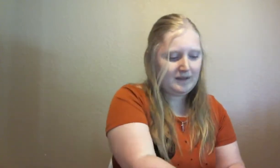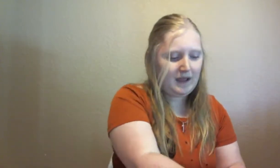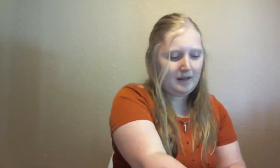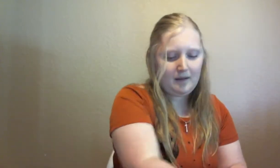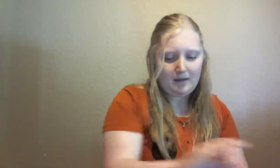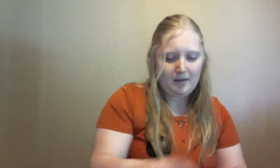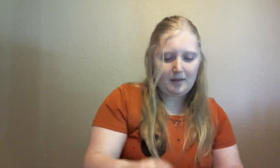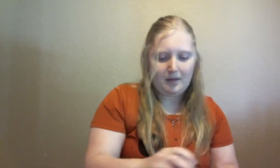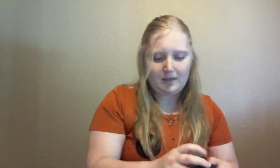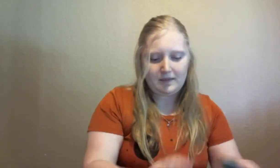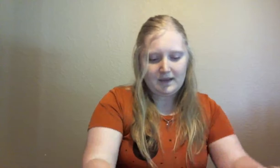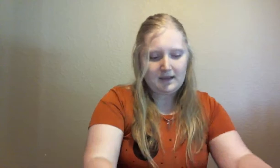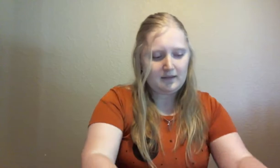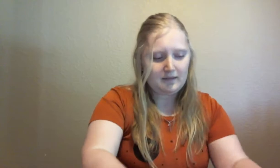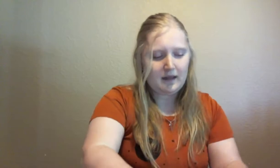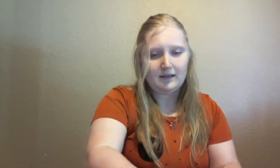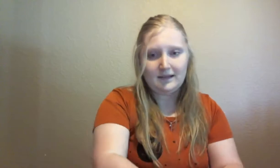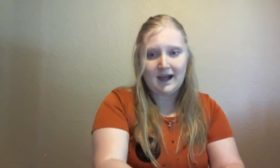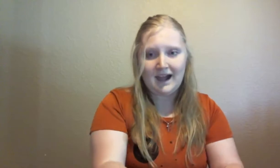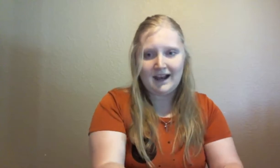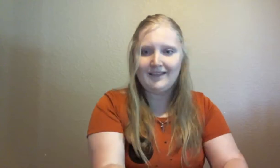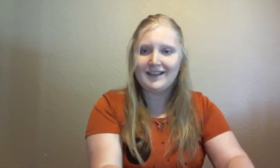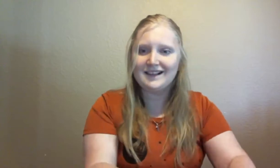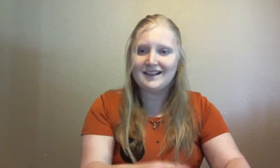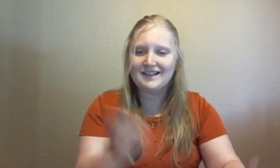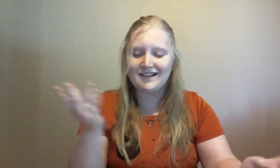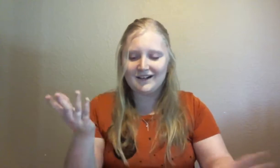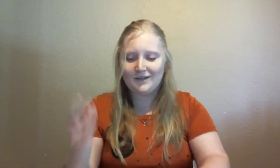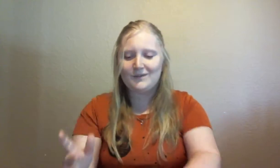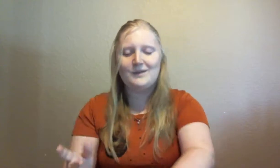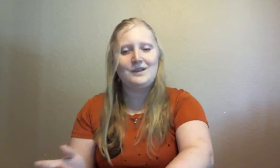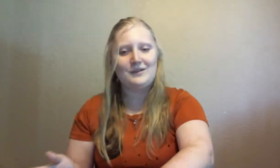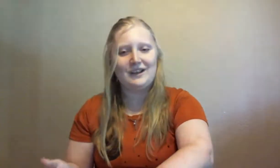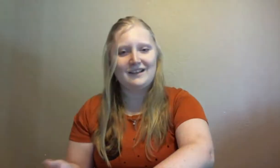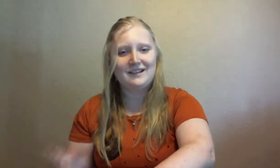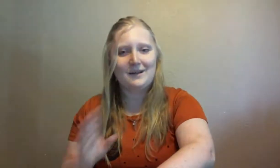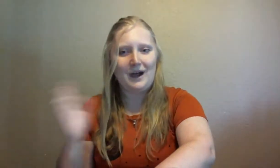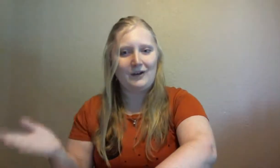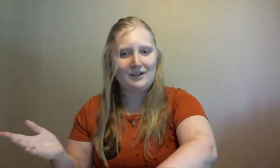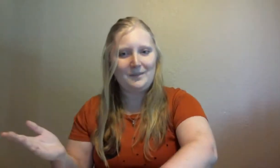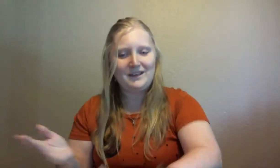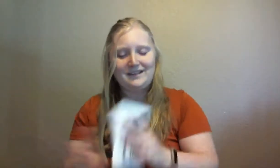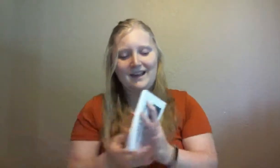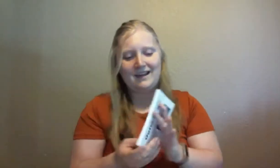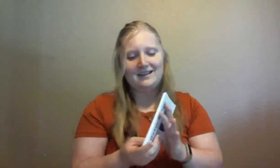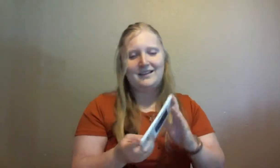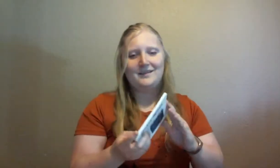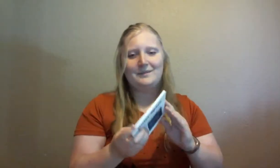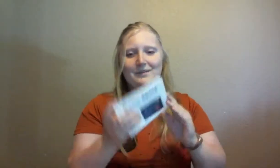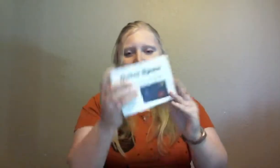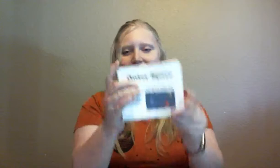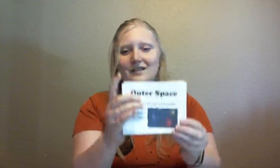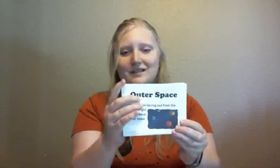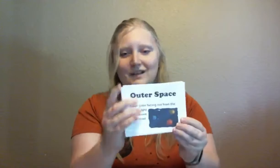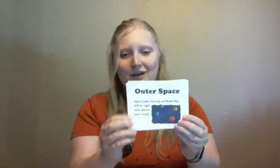set these aside and let's get started reviewing some outer space signs.